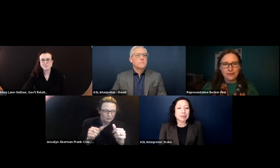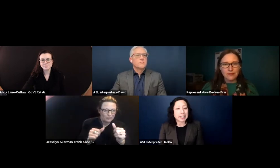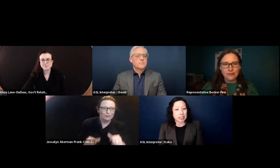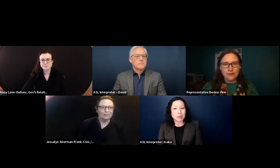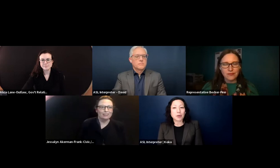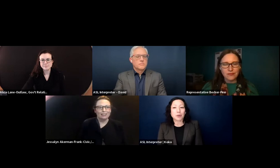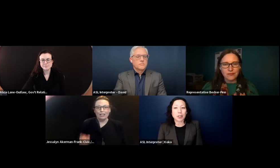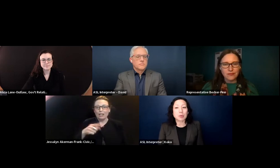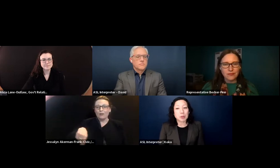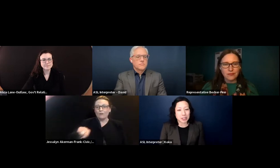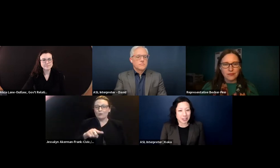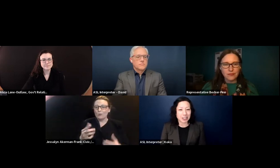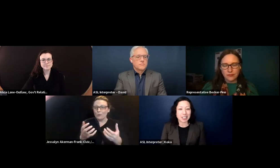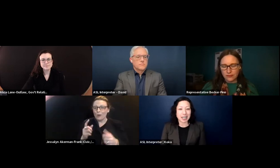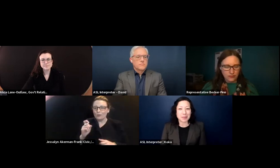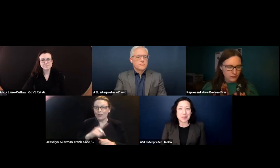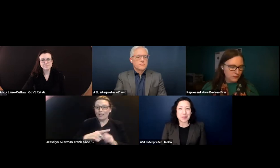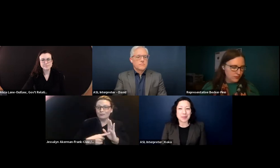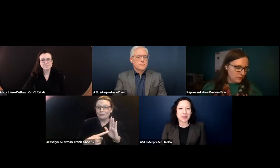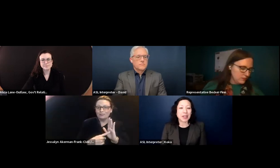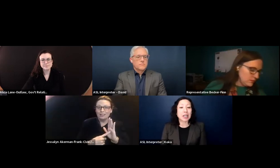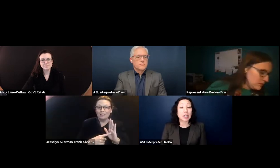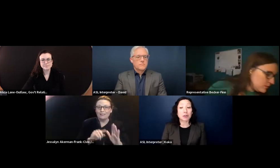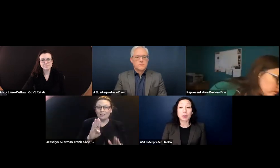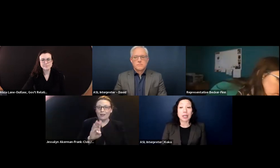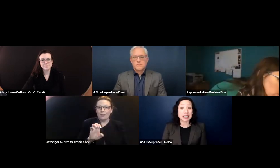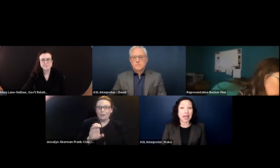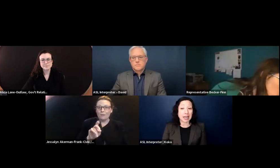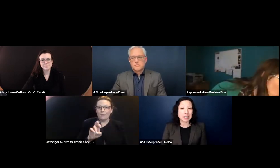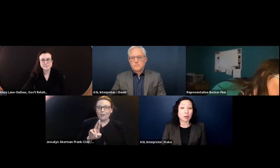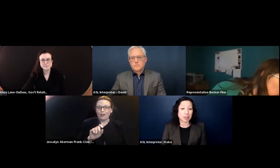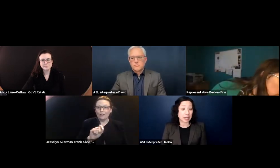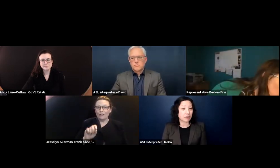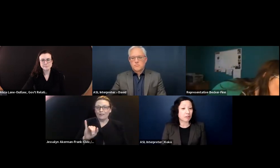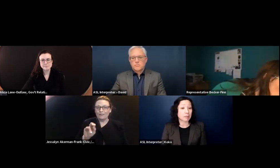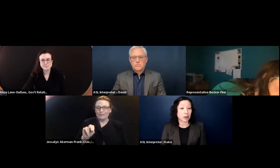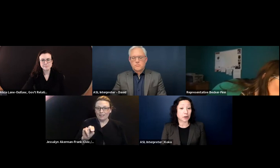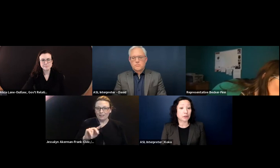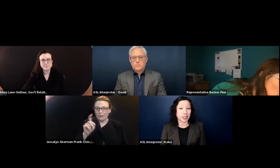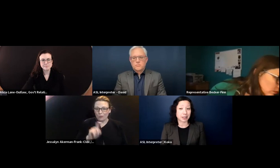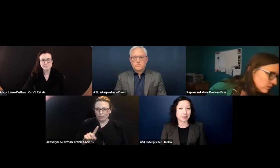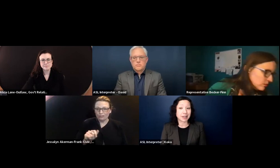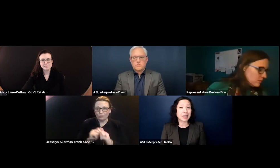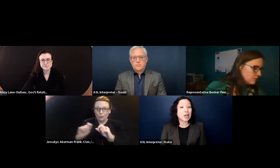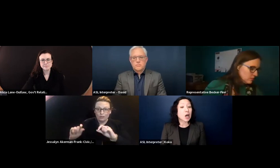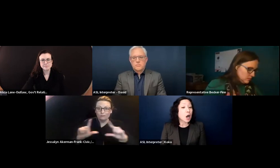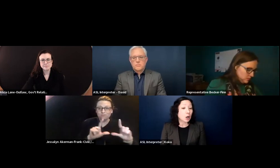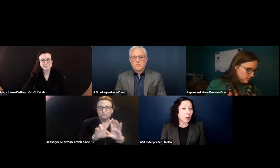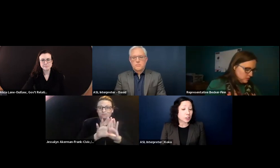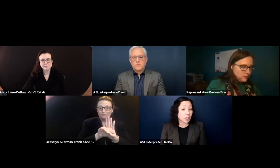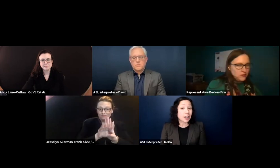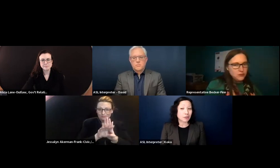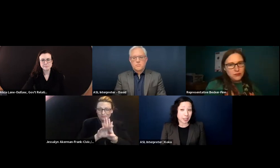Here are some tips for a smooth session today. If you would like to ask Representative Becker-Finn